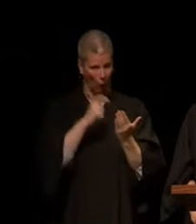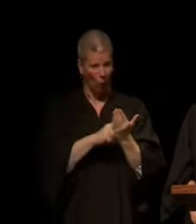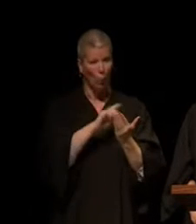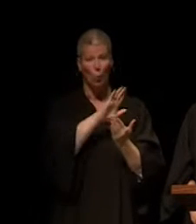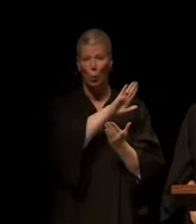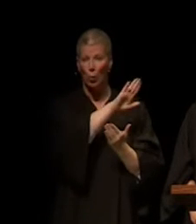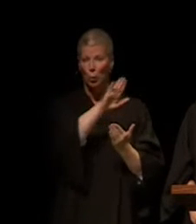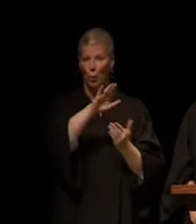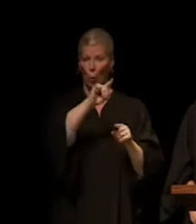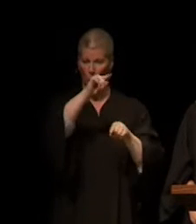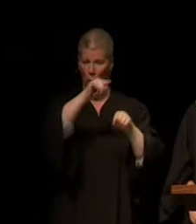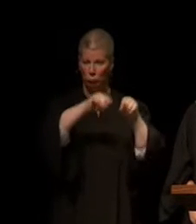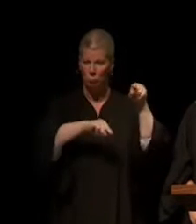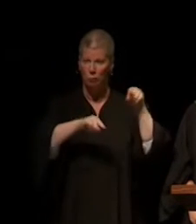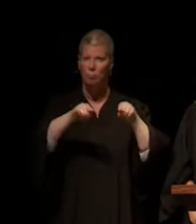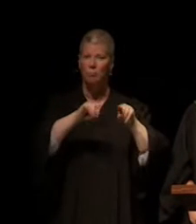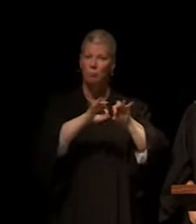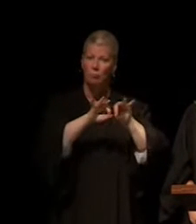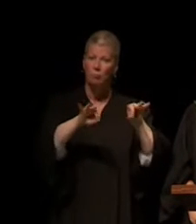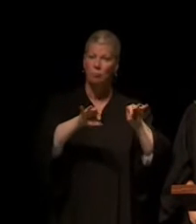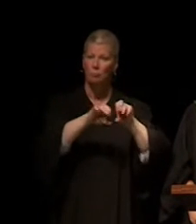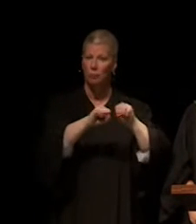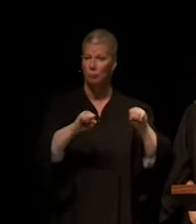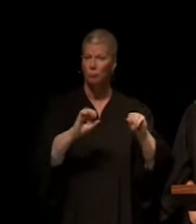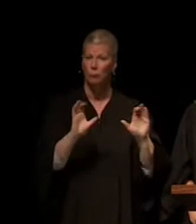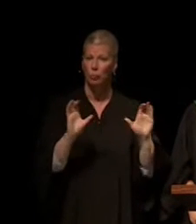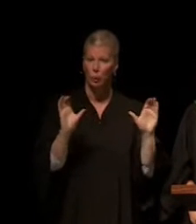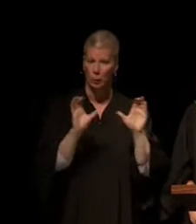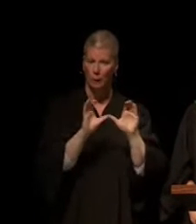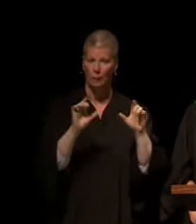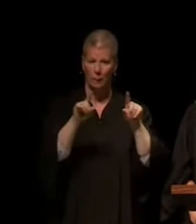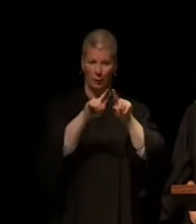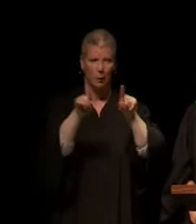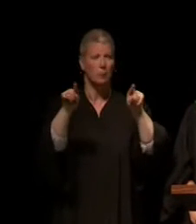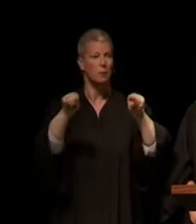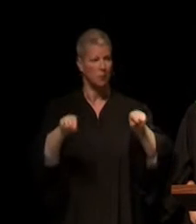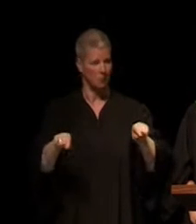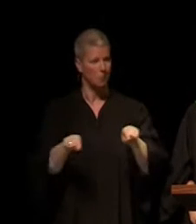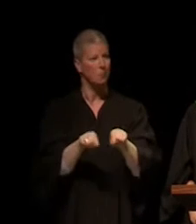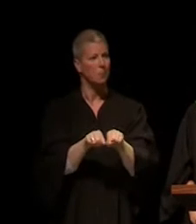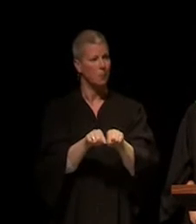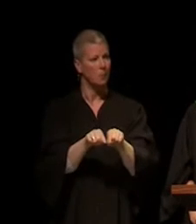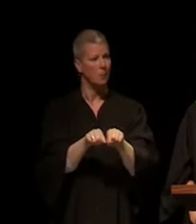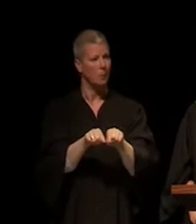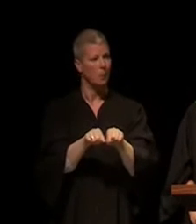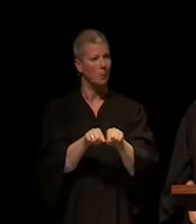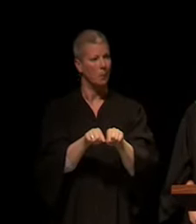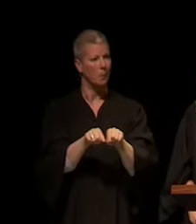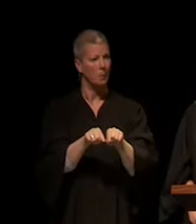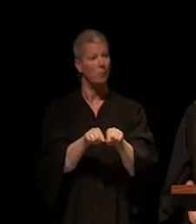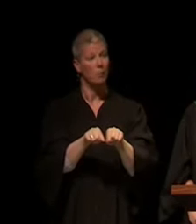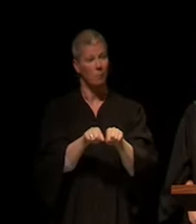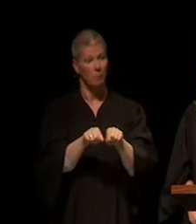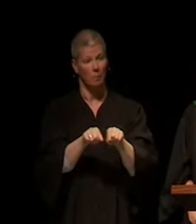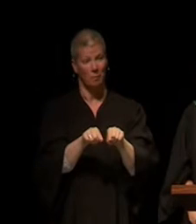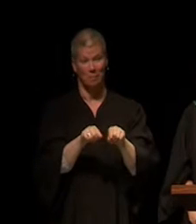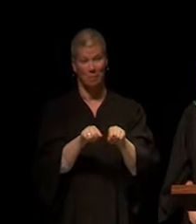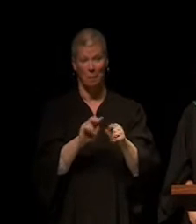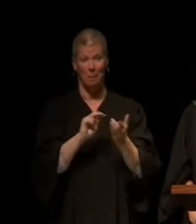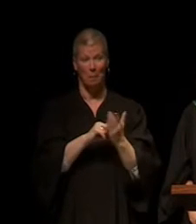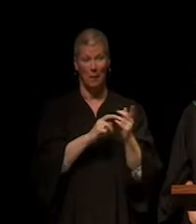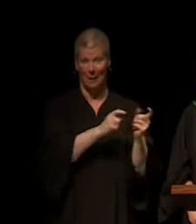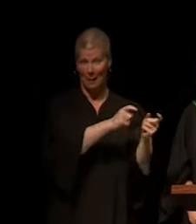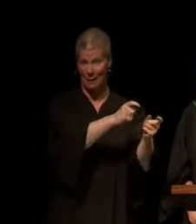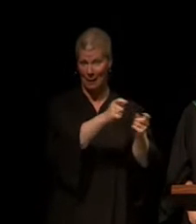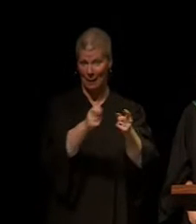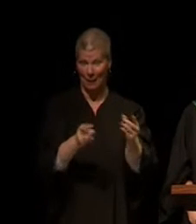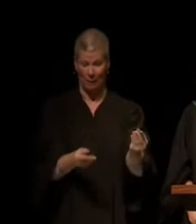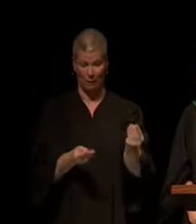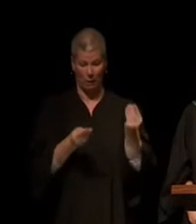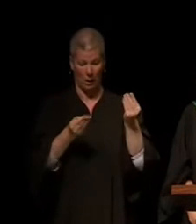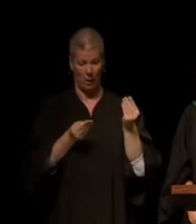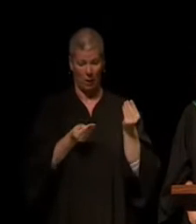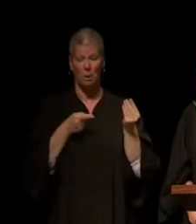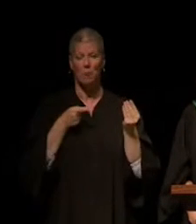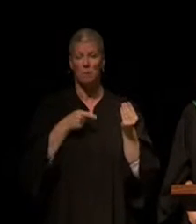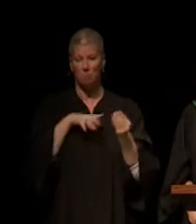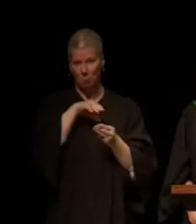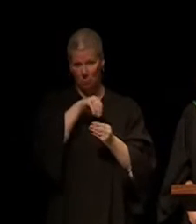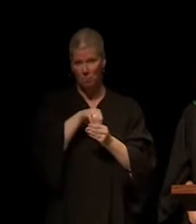you your respective degrees, diplomas, and certificates with all the rights, privileges,